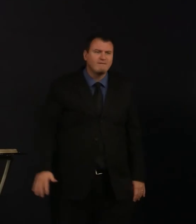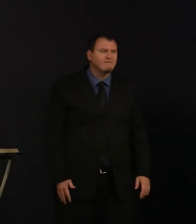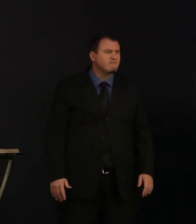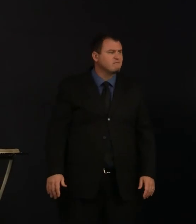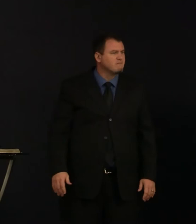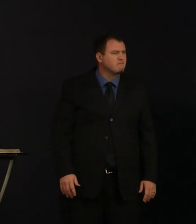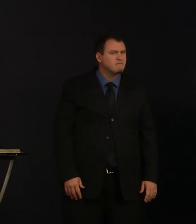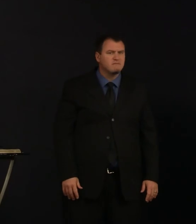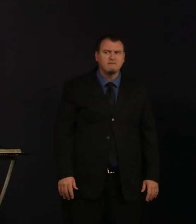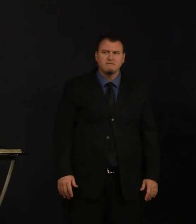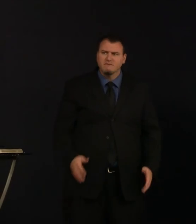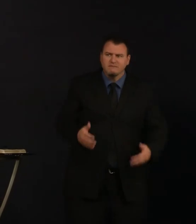Get rid of them.